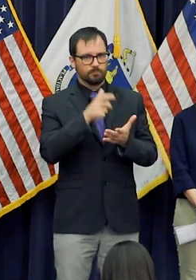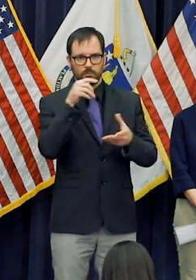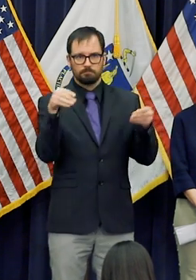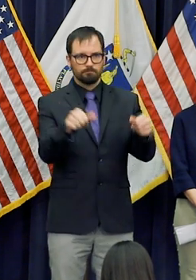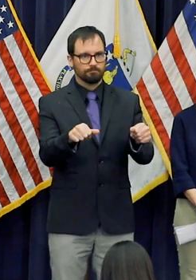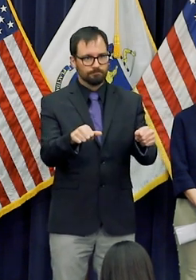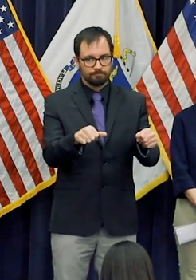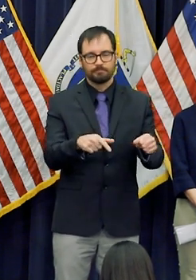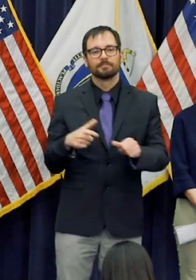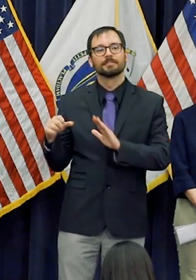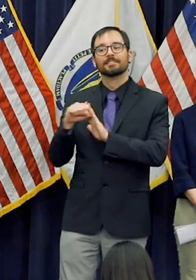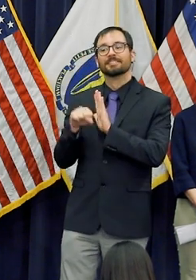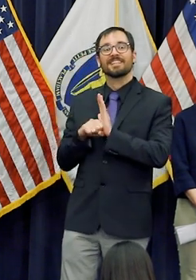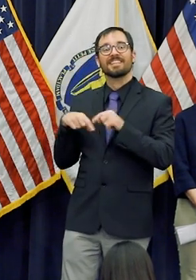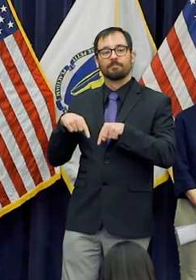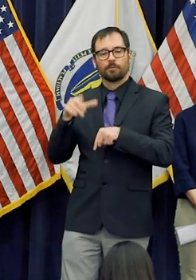over.